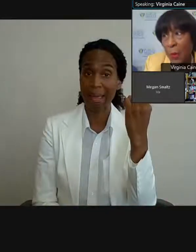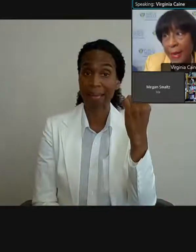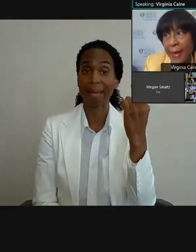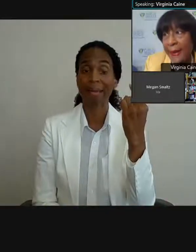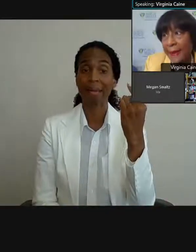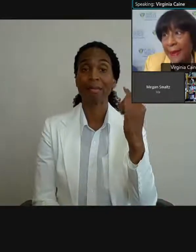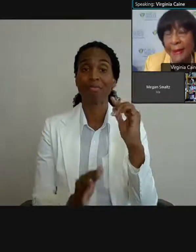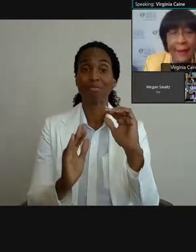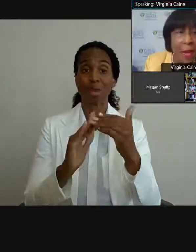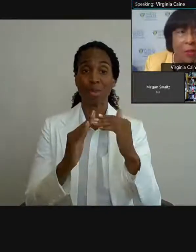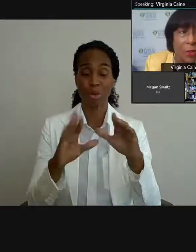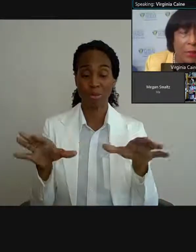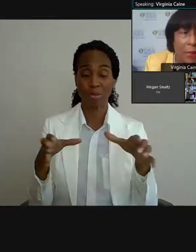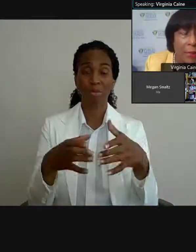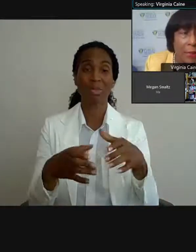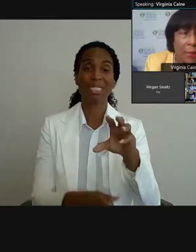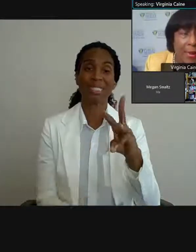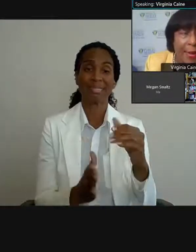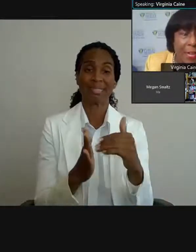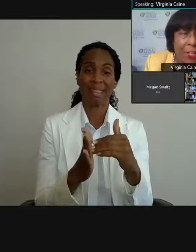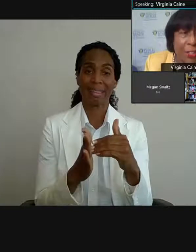American group at